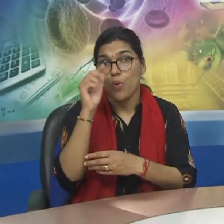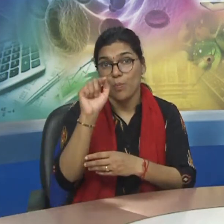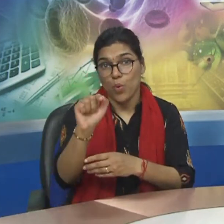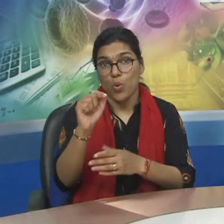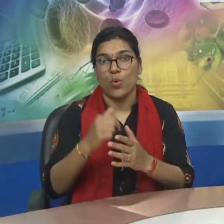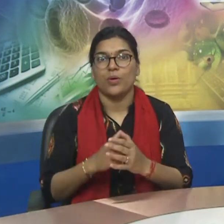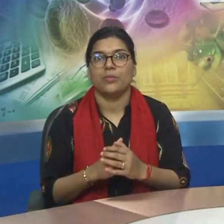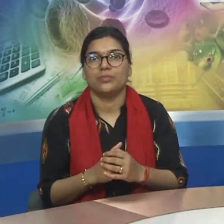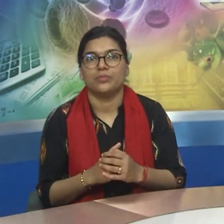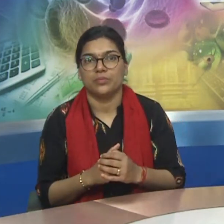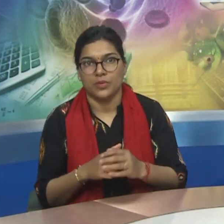Fourth question.